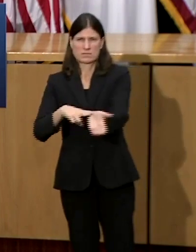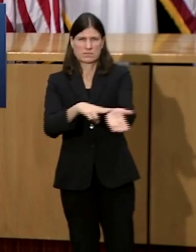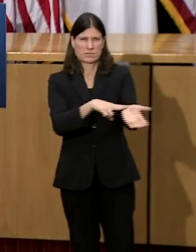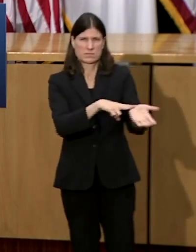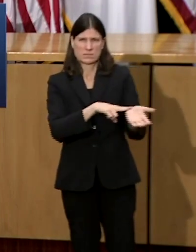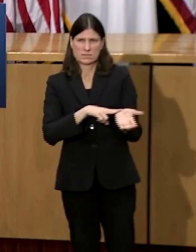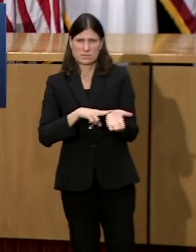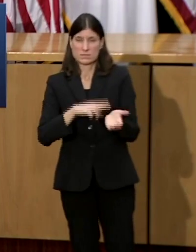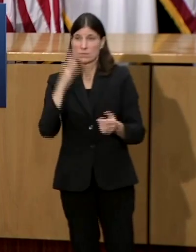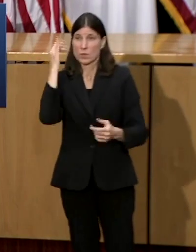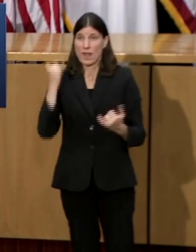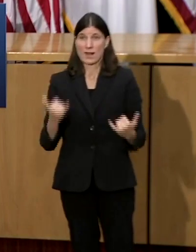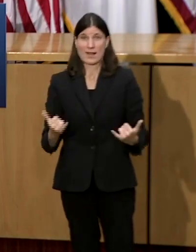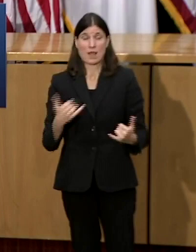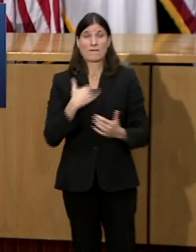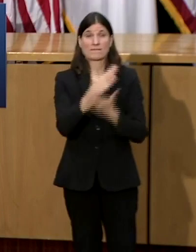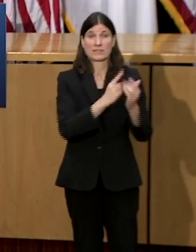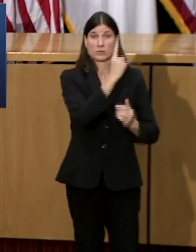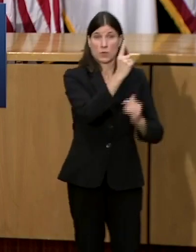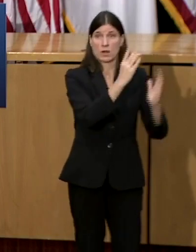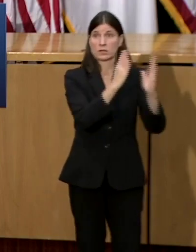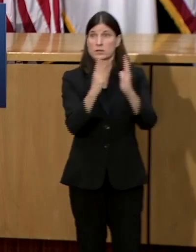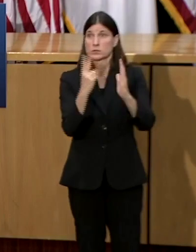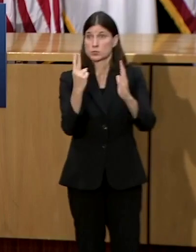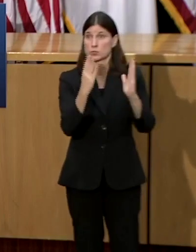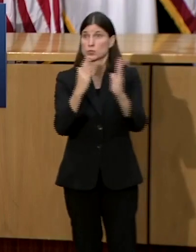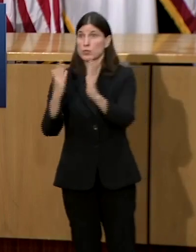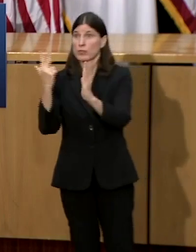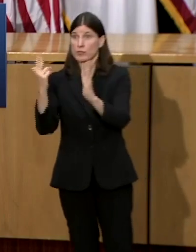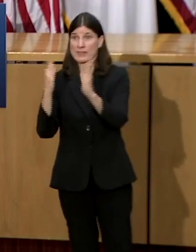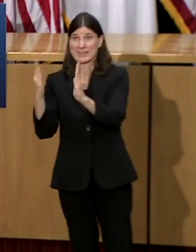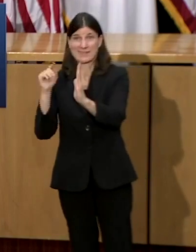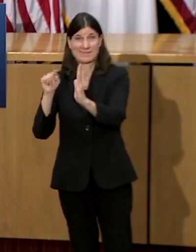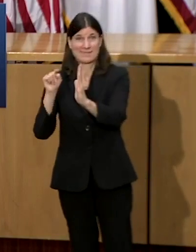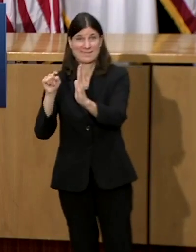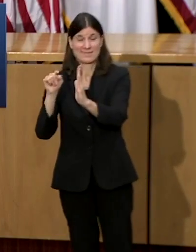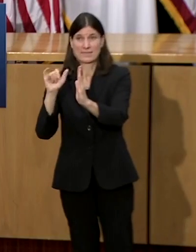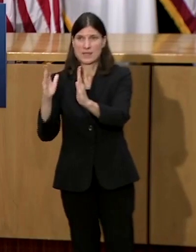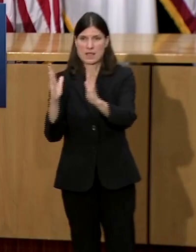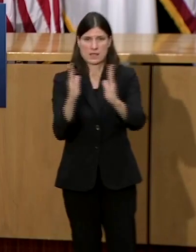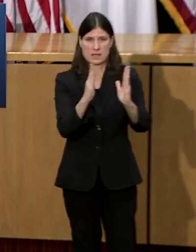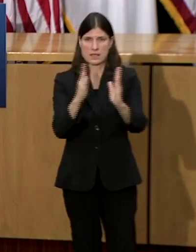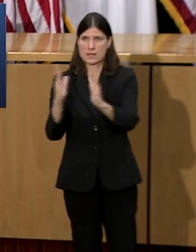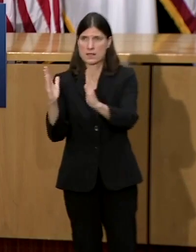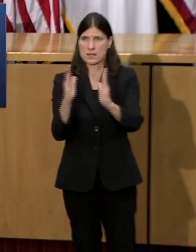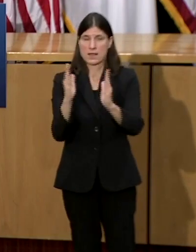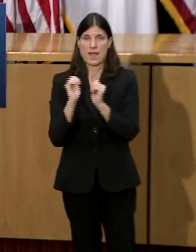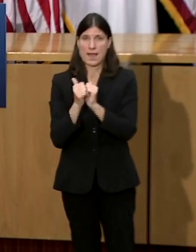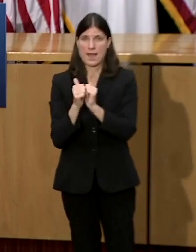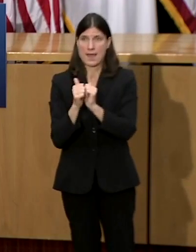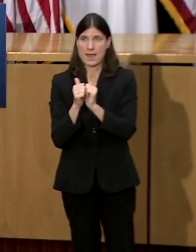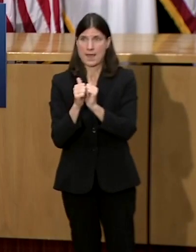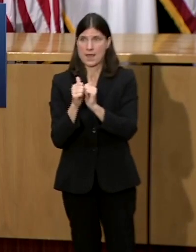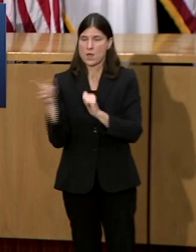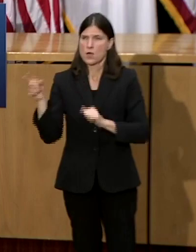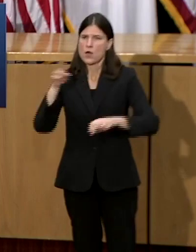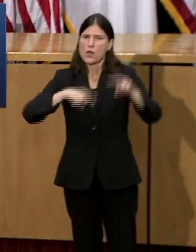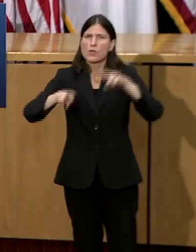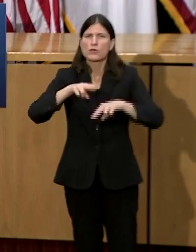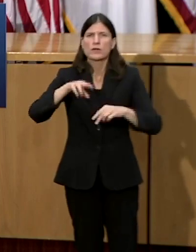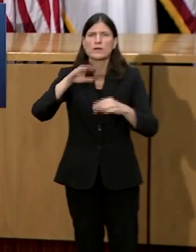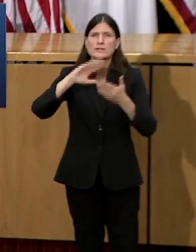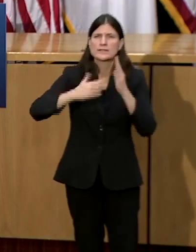phase 3 will need to have 3 weeks of data where the community is designated yellow, green, or gray in order to move to the next